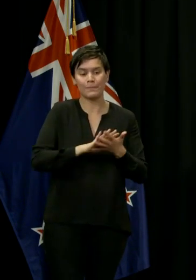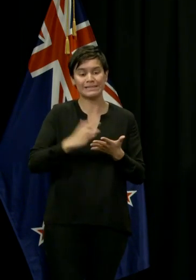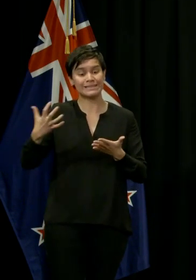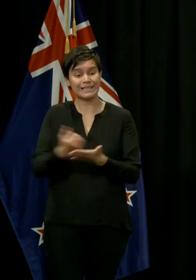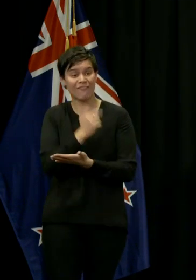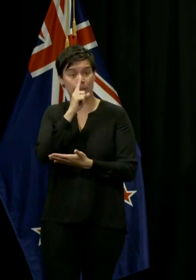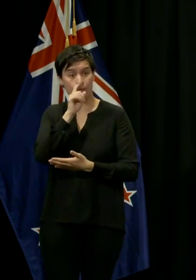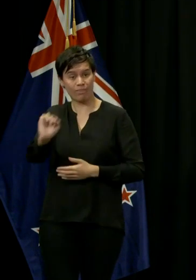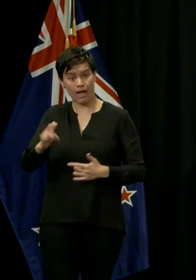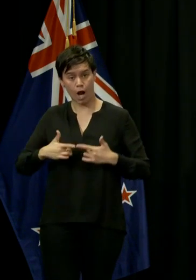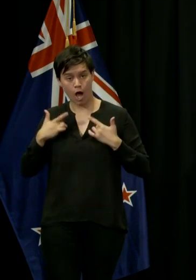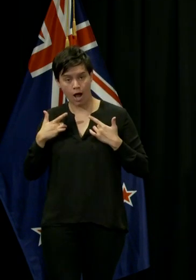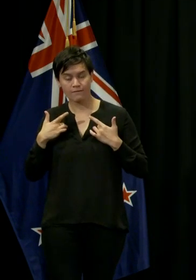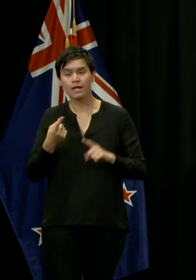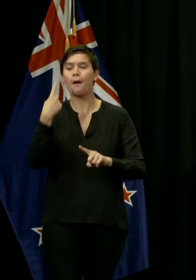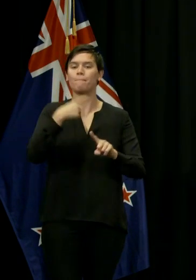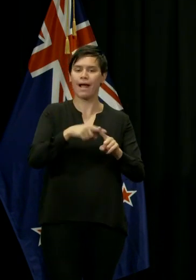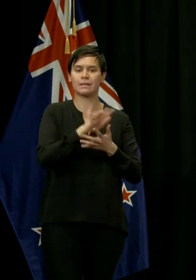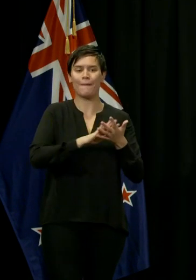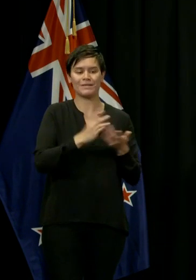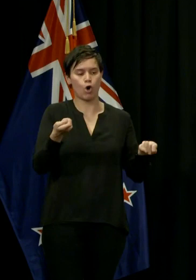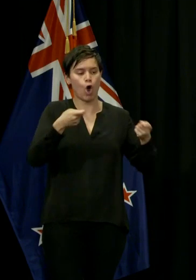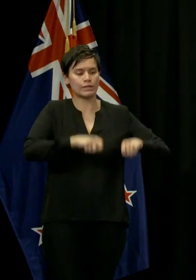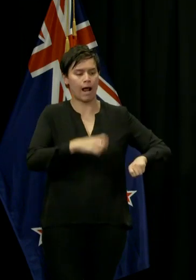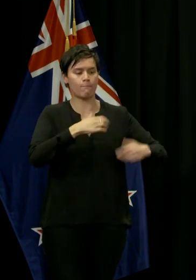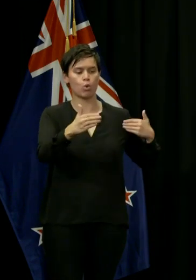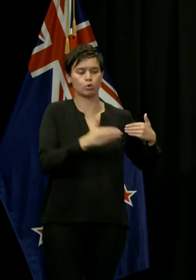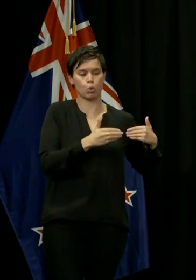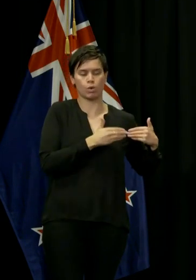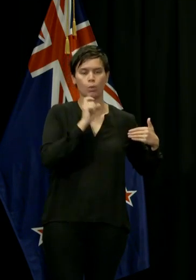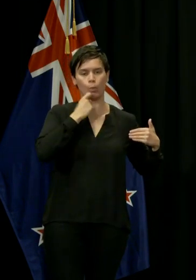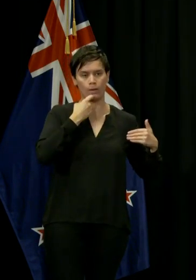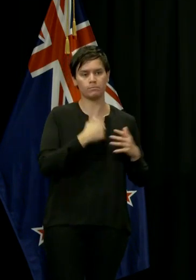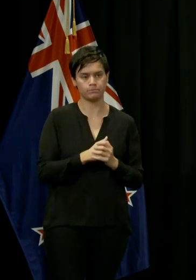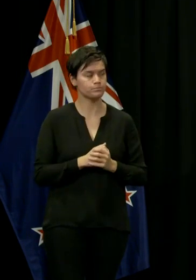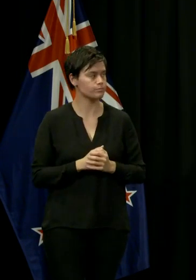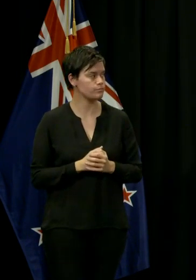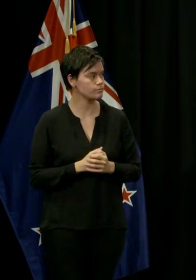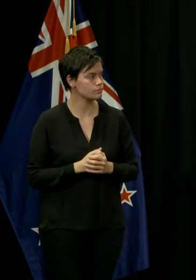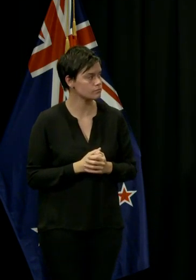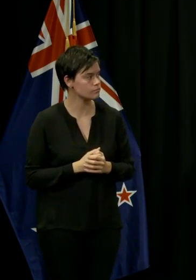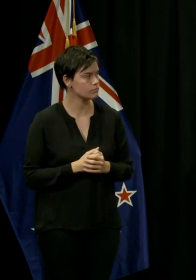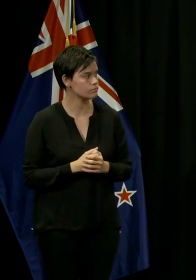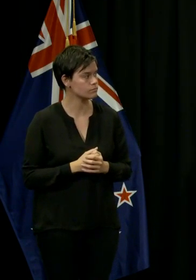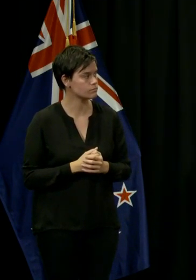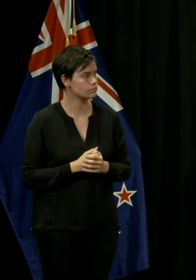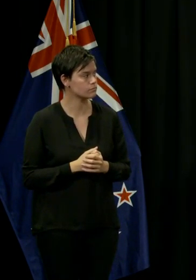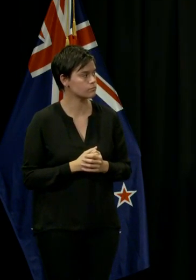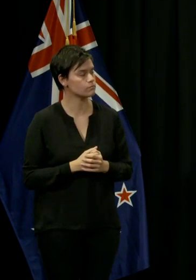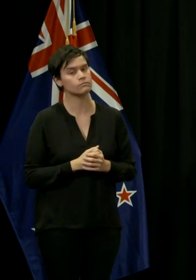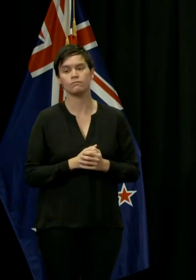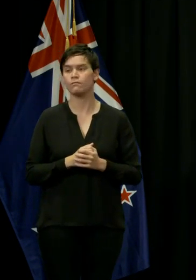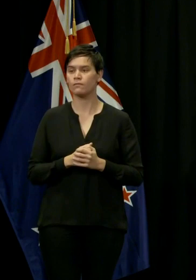Just to add to just one other And then point I'll come to you, Jess. on that is that this move, I believe, has the support of almost the entire business